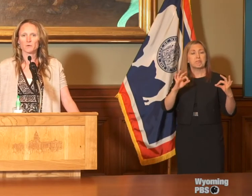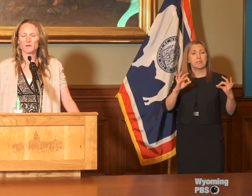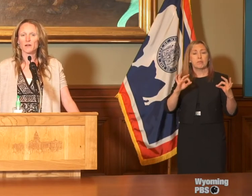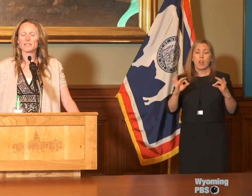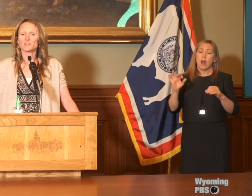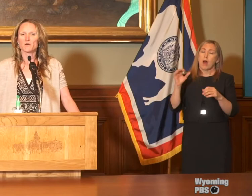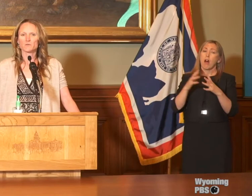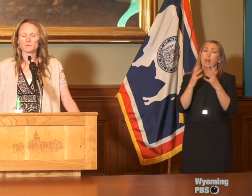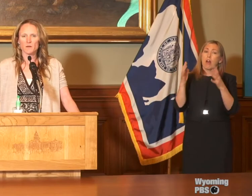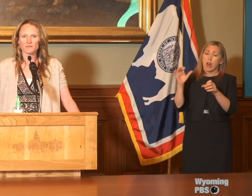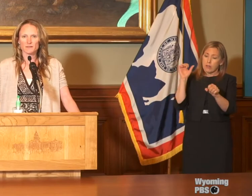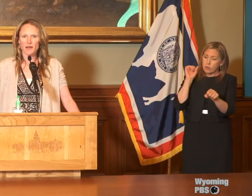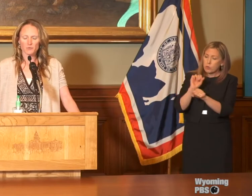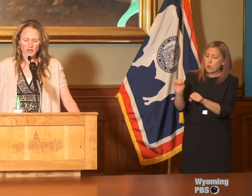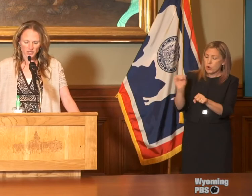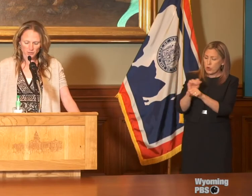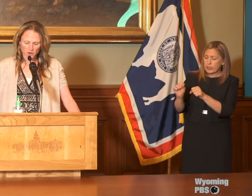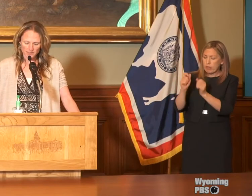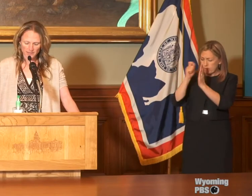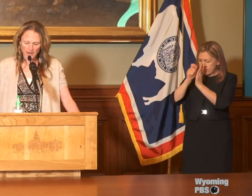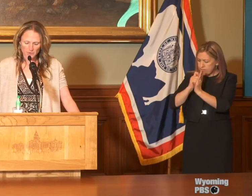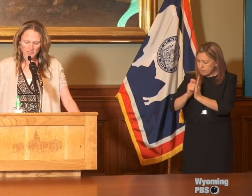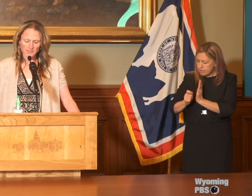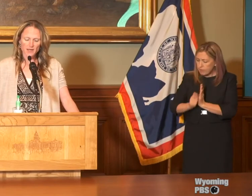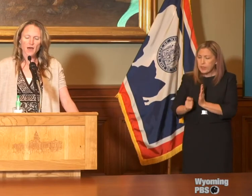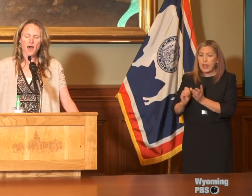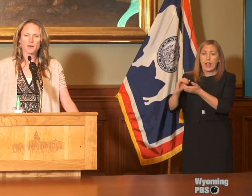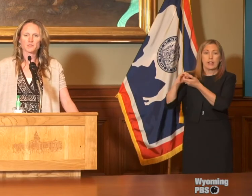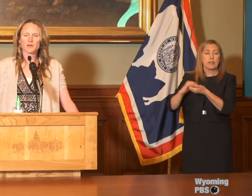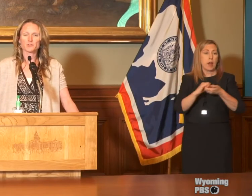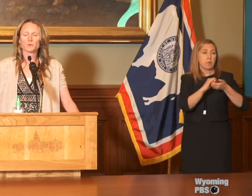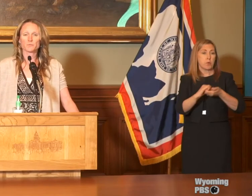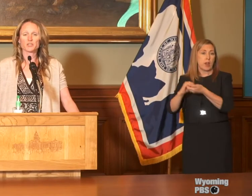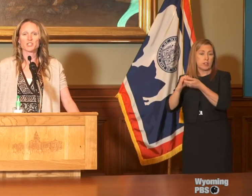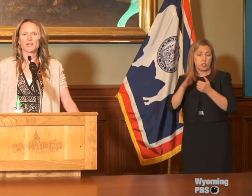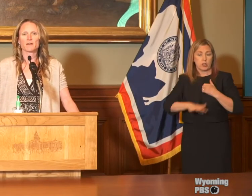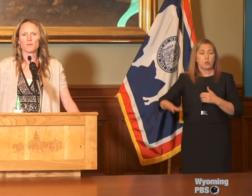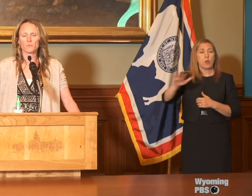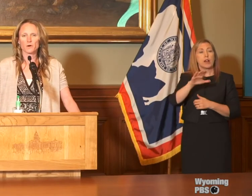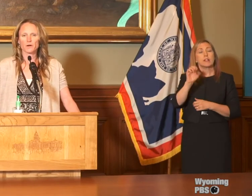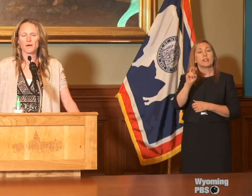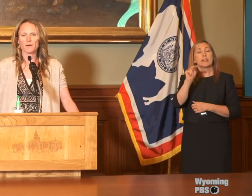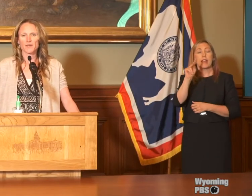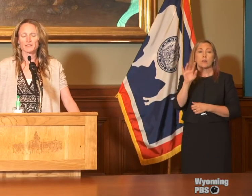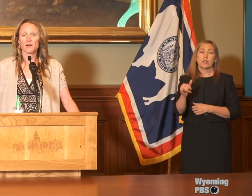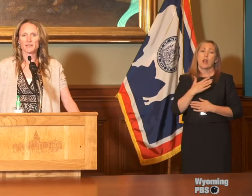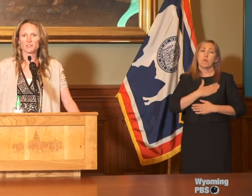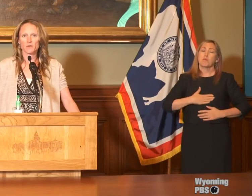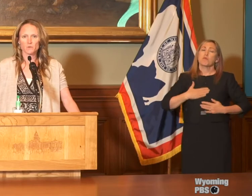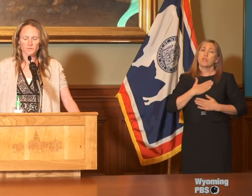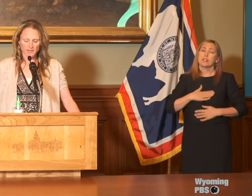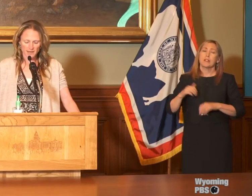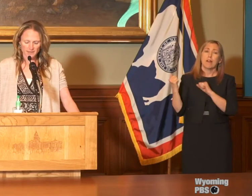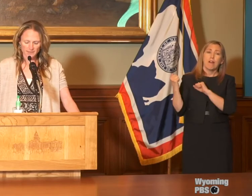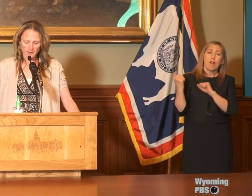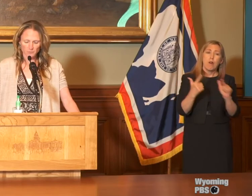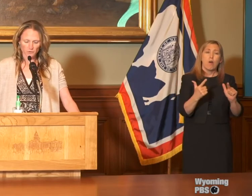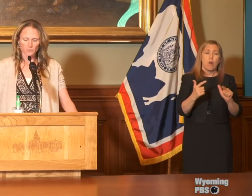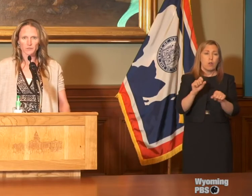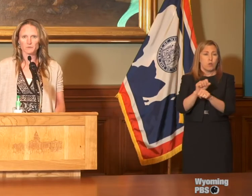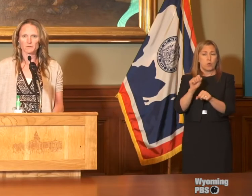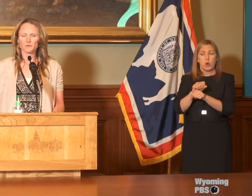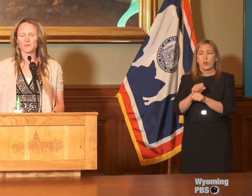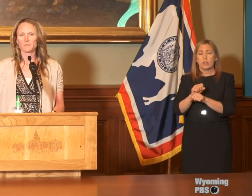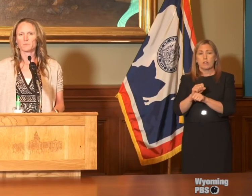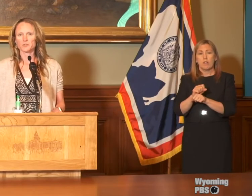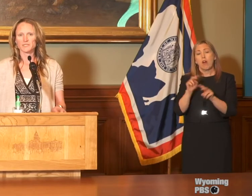work has gone into those, as well as collaboration across the counties. So I do appreciate all the work that has gone into those, and